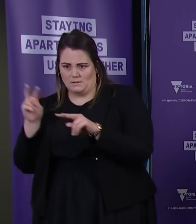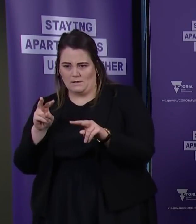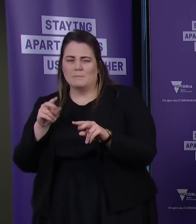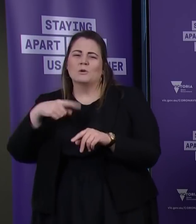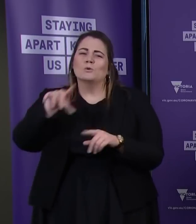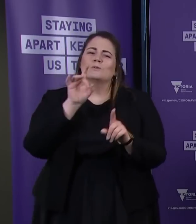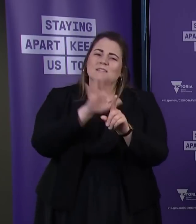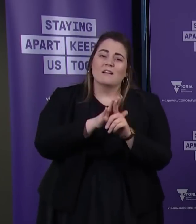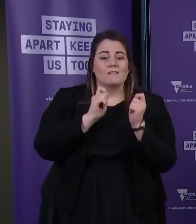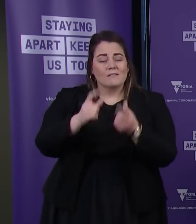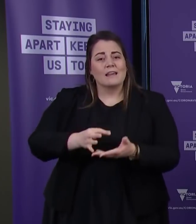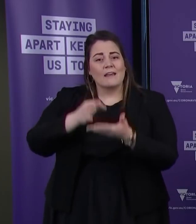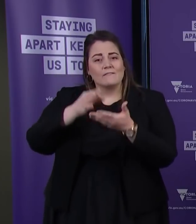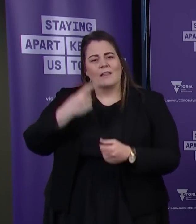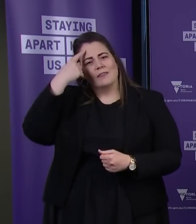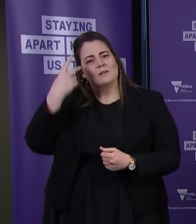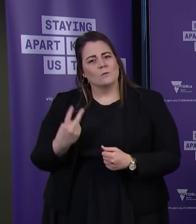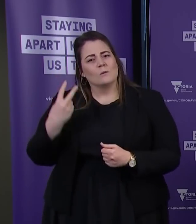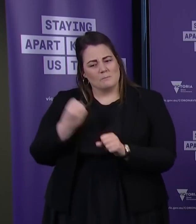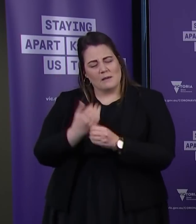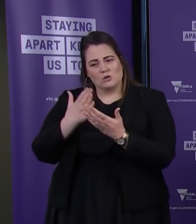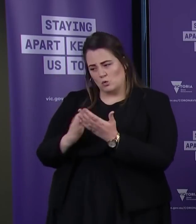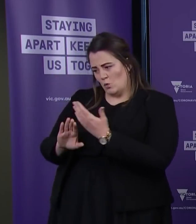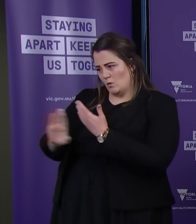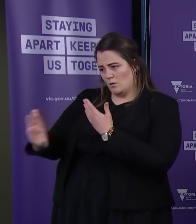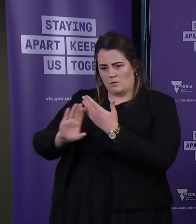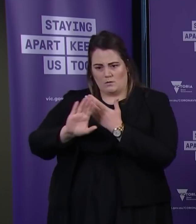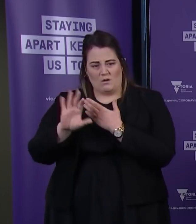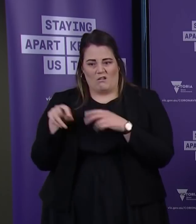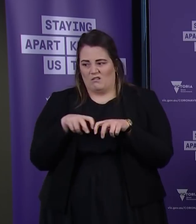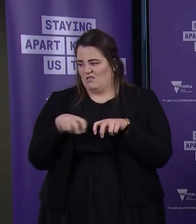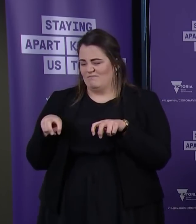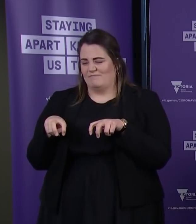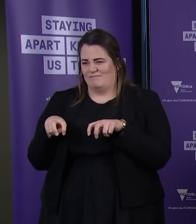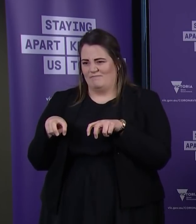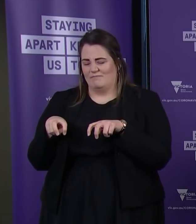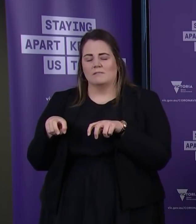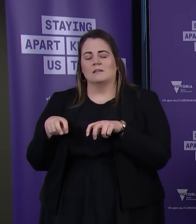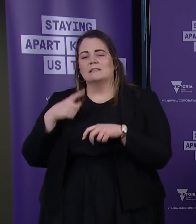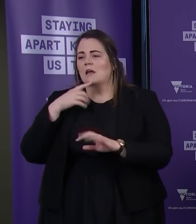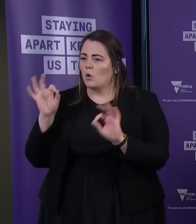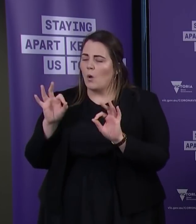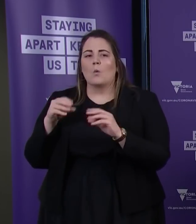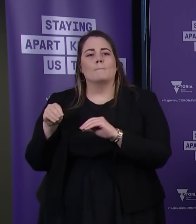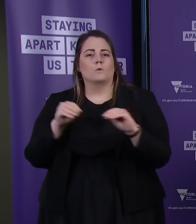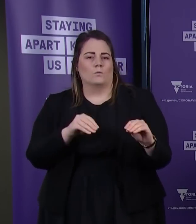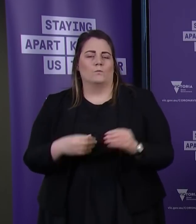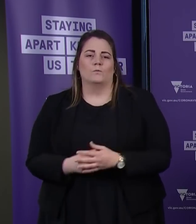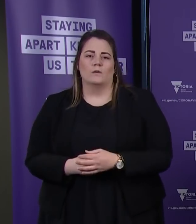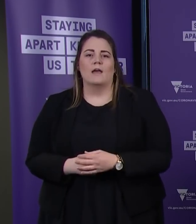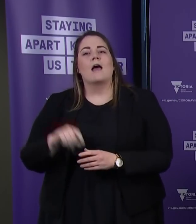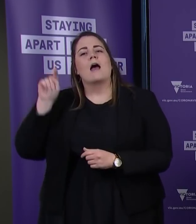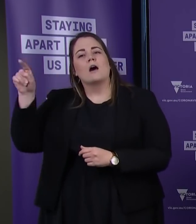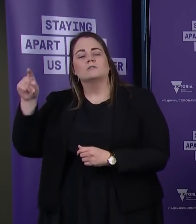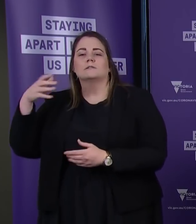much less. Outdoors is 18 to 20 times less risky than indoors. So it doesn't become so much of an issue